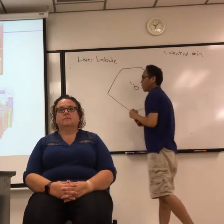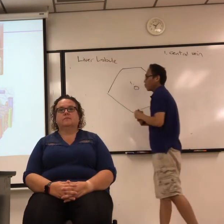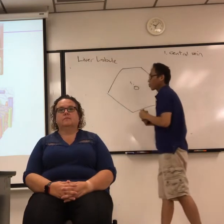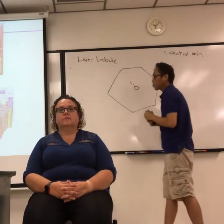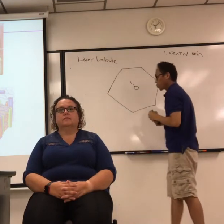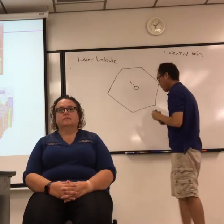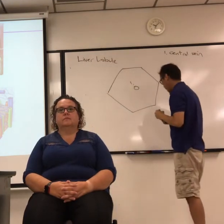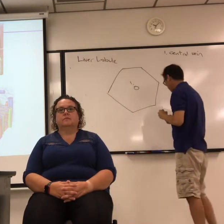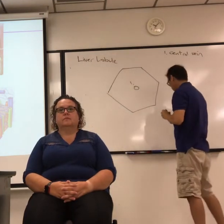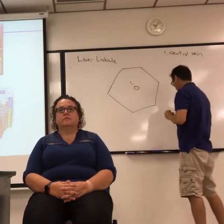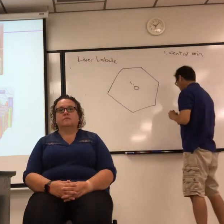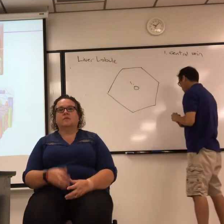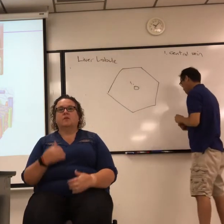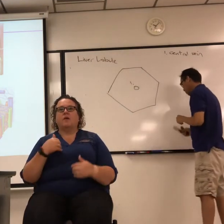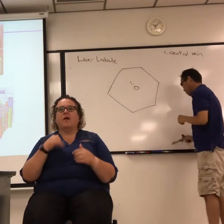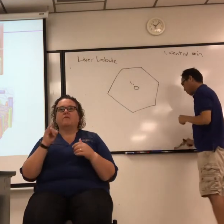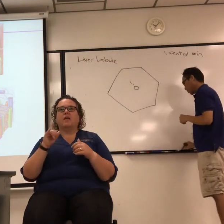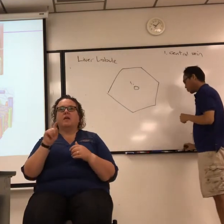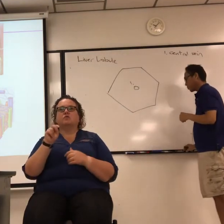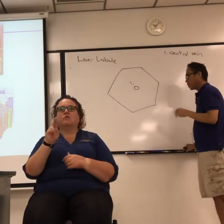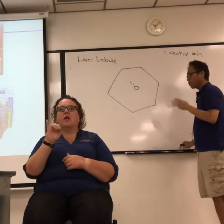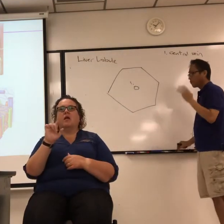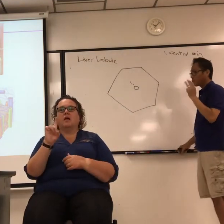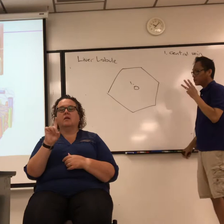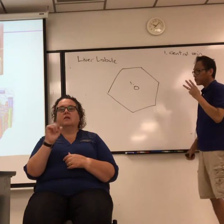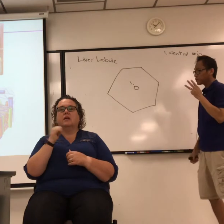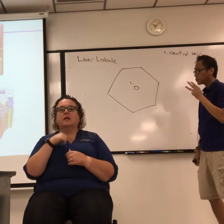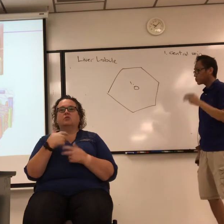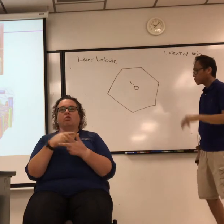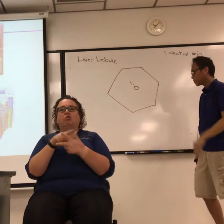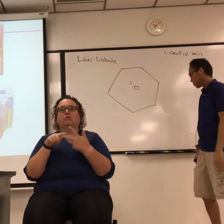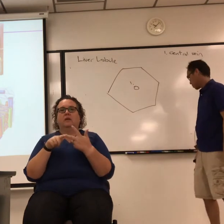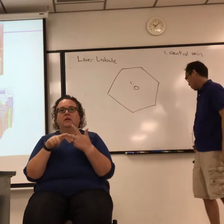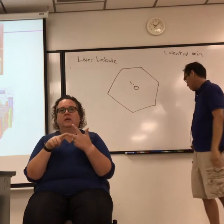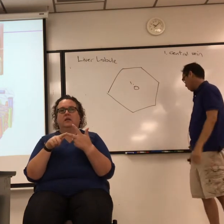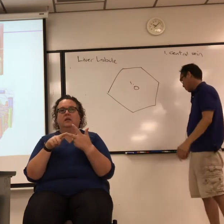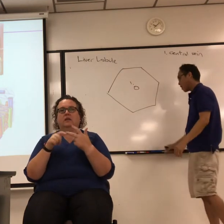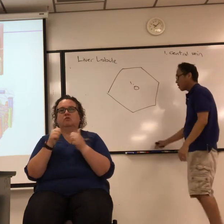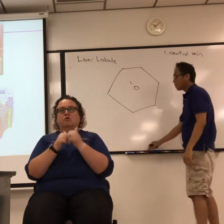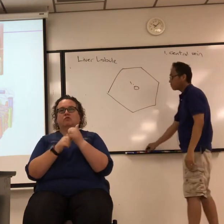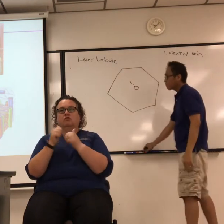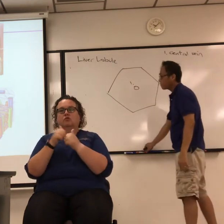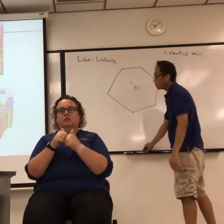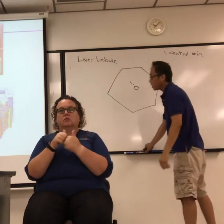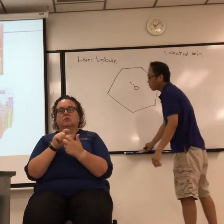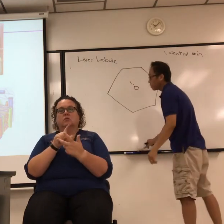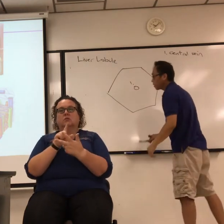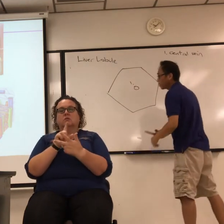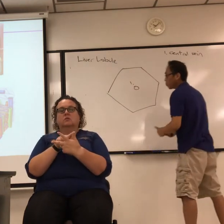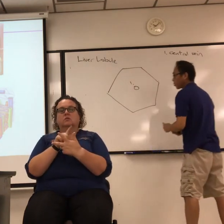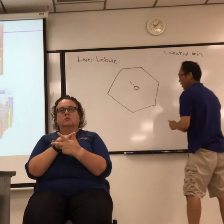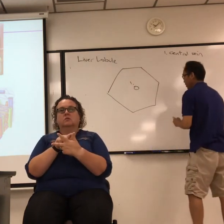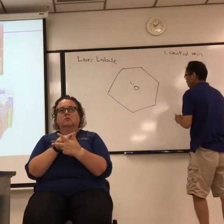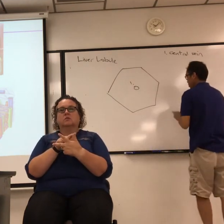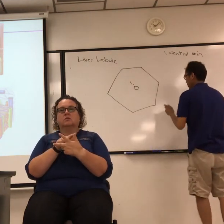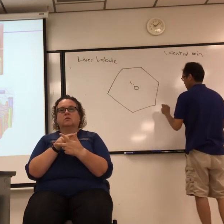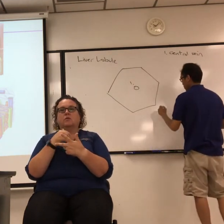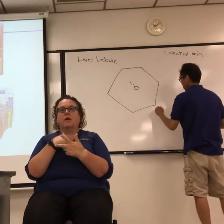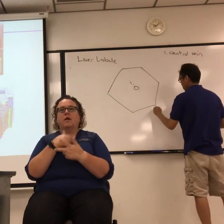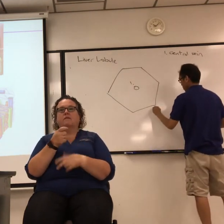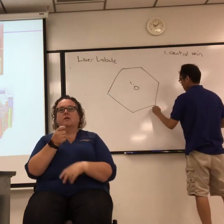you have a portal triad, which is a trio of three structures. You have a little